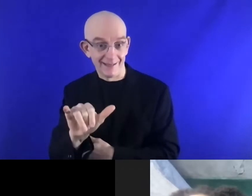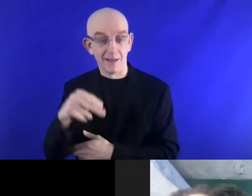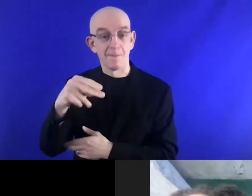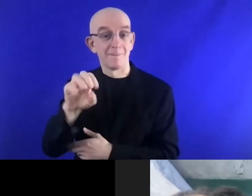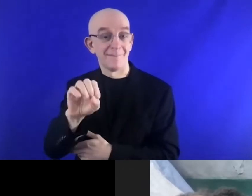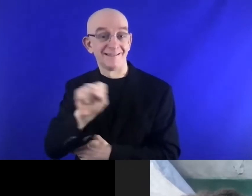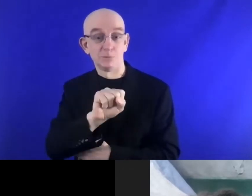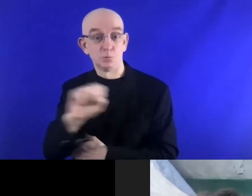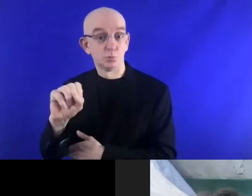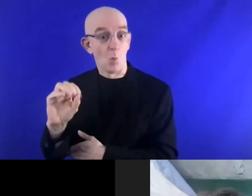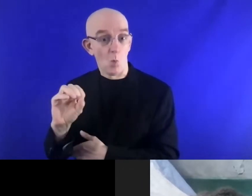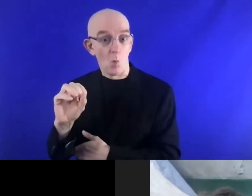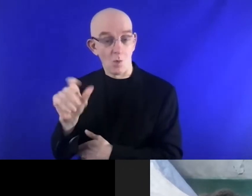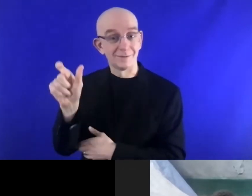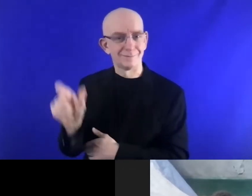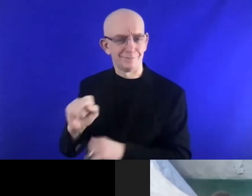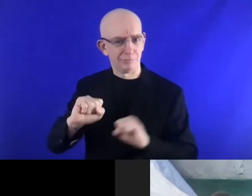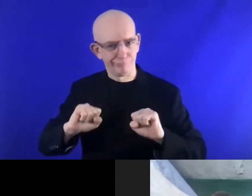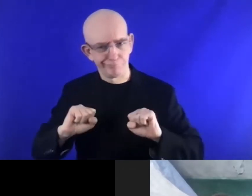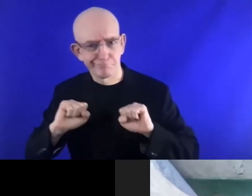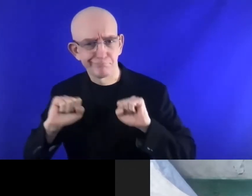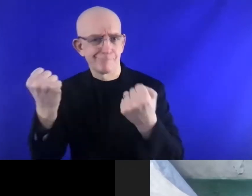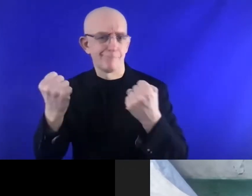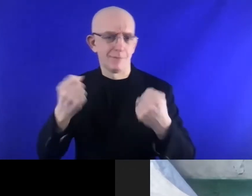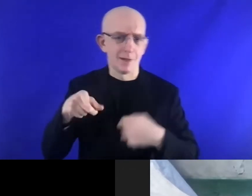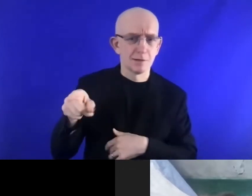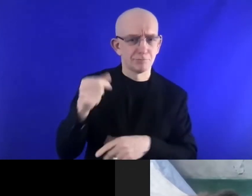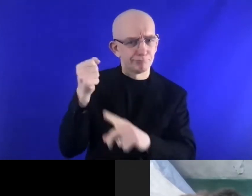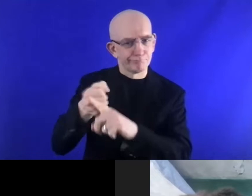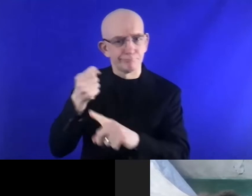an expert in marketing,